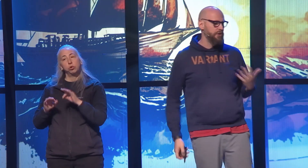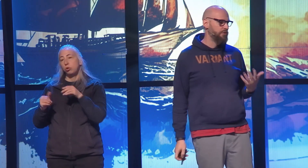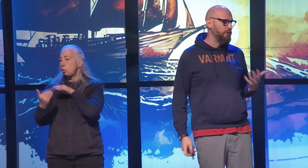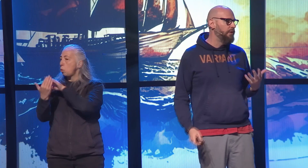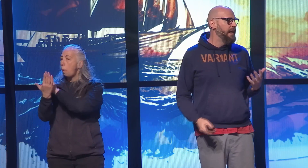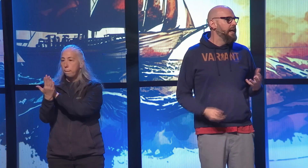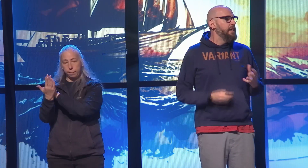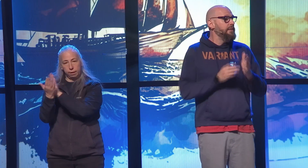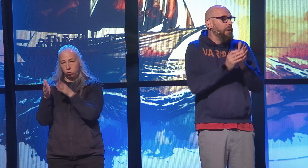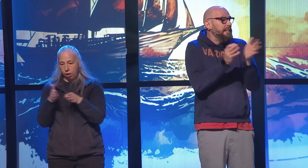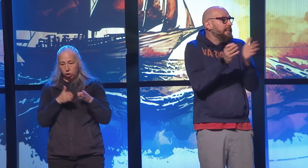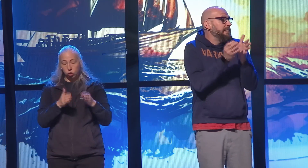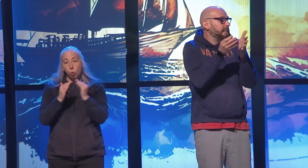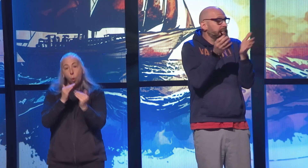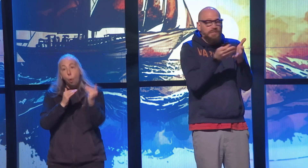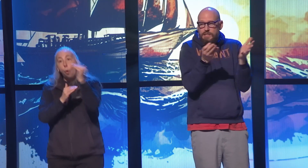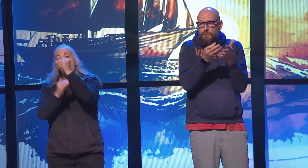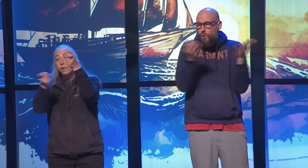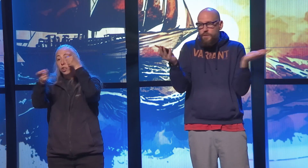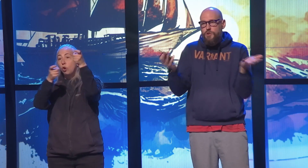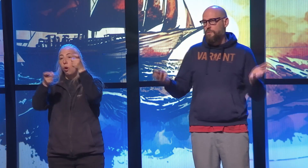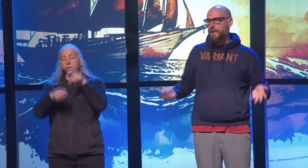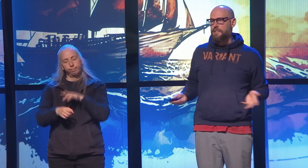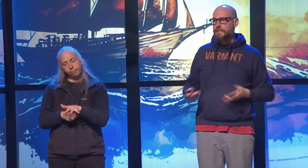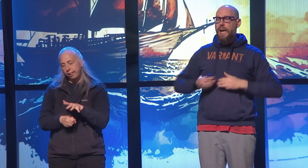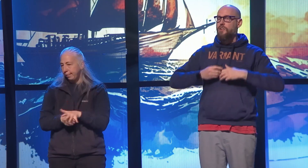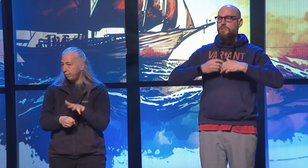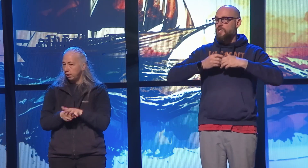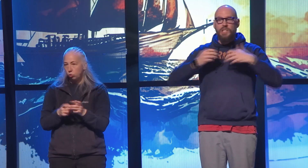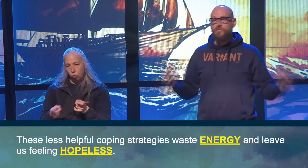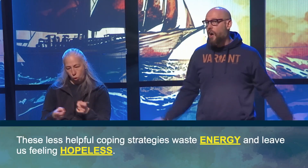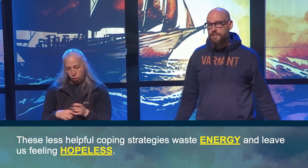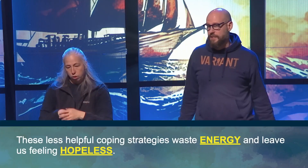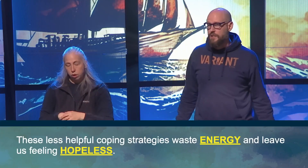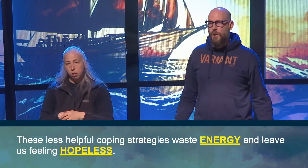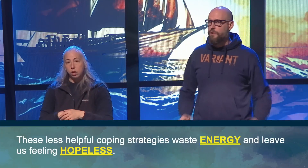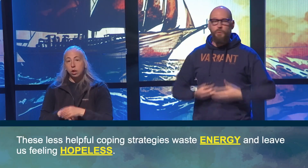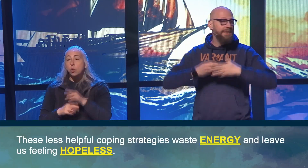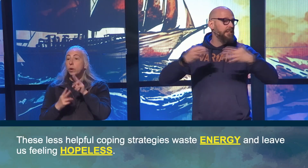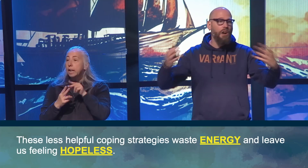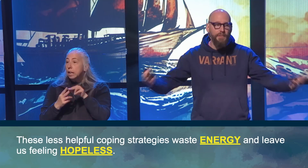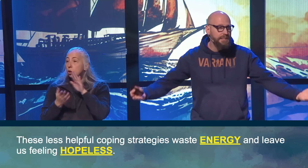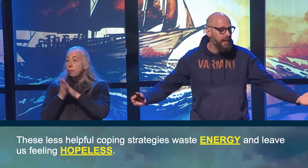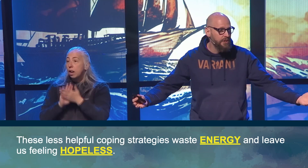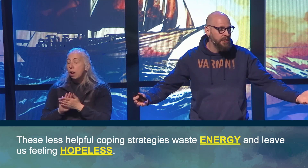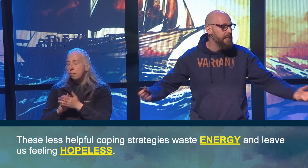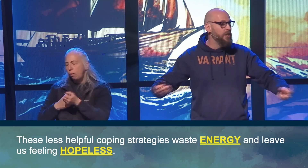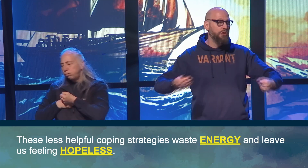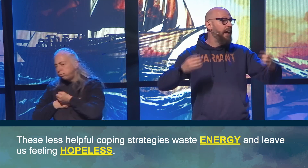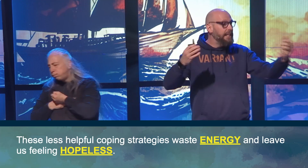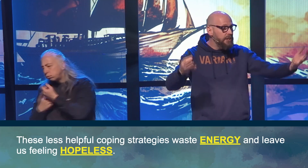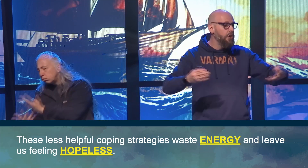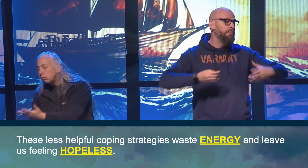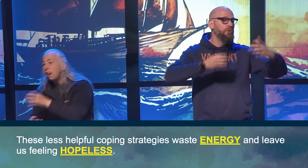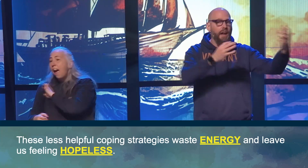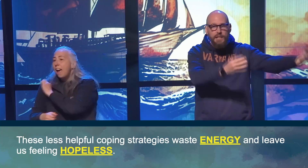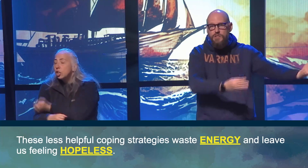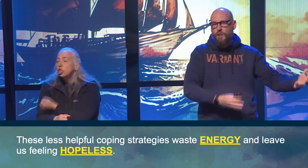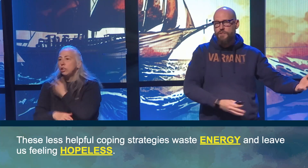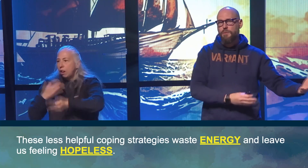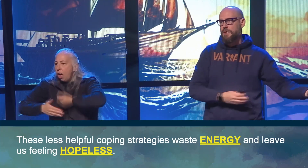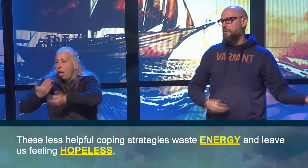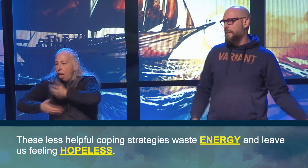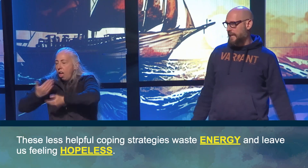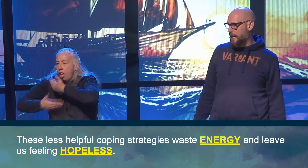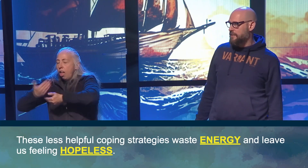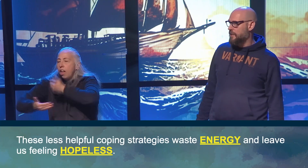over control. What it does is it leaves us in one of two spaces, either just exhausted, we've wasted all this energy trying to cope, trying to